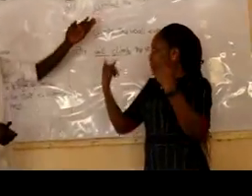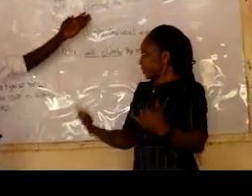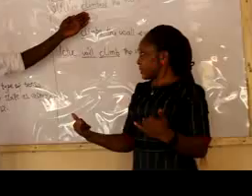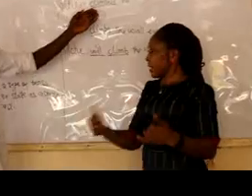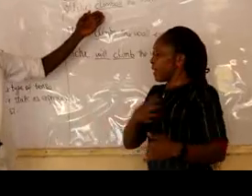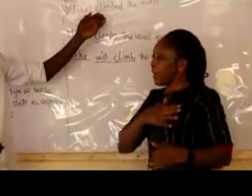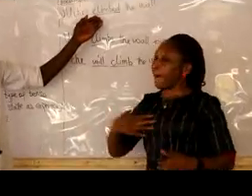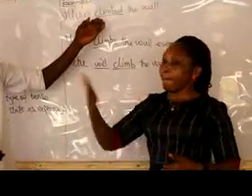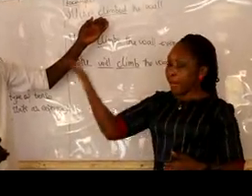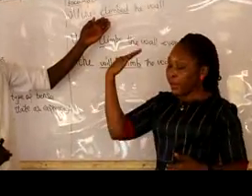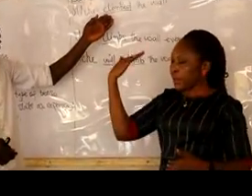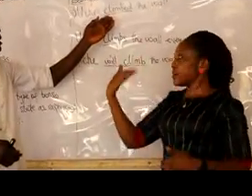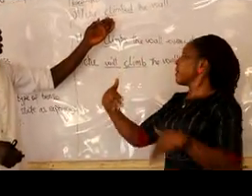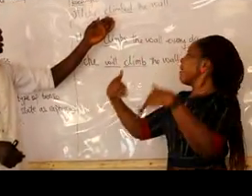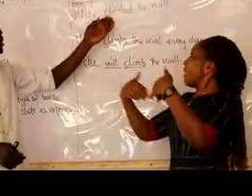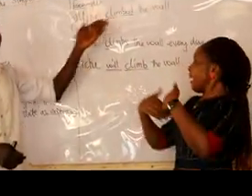normally